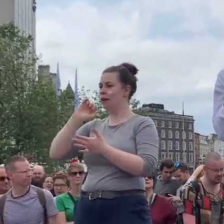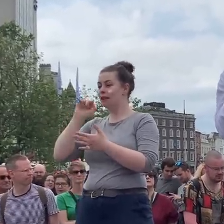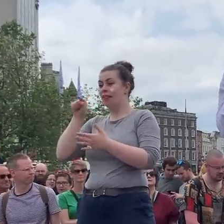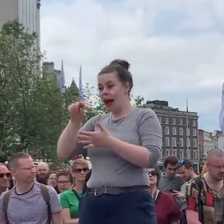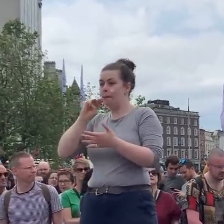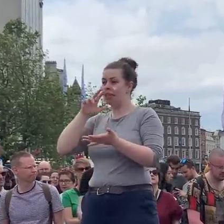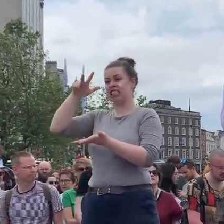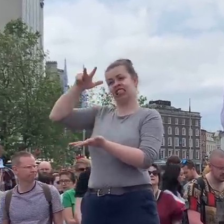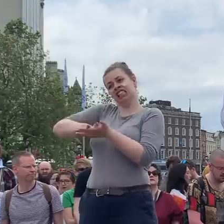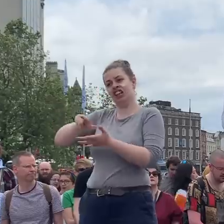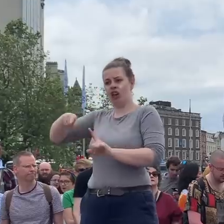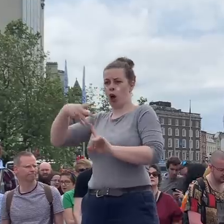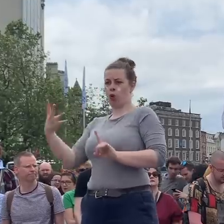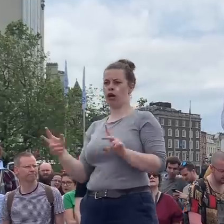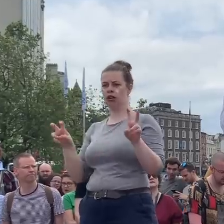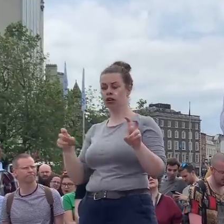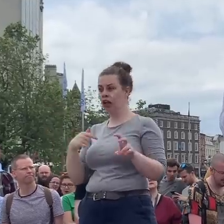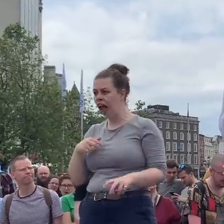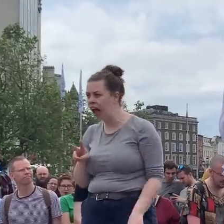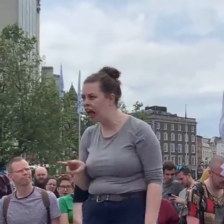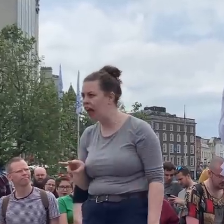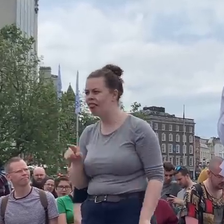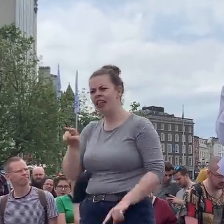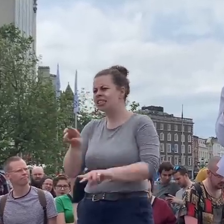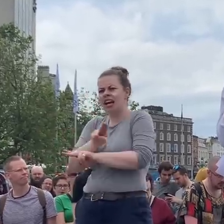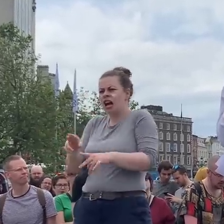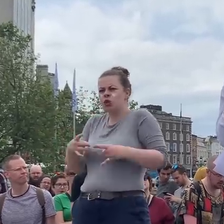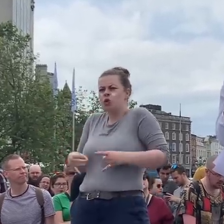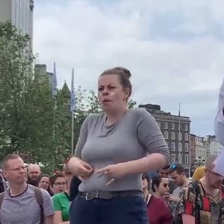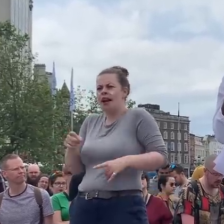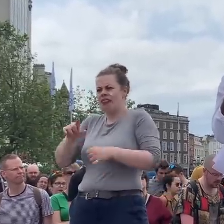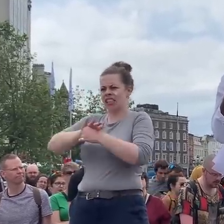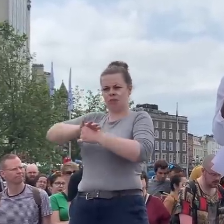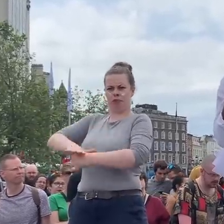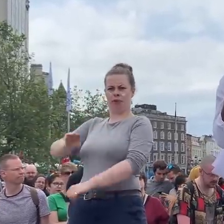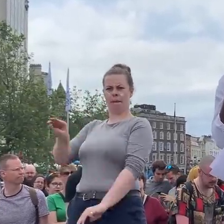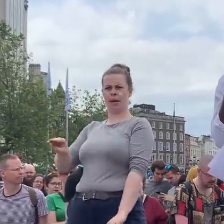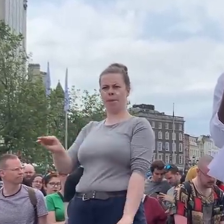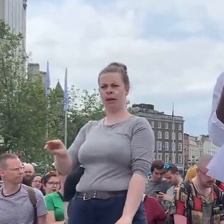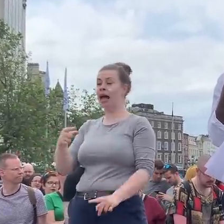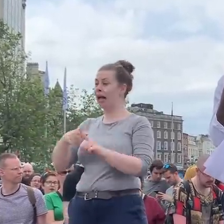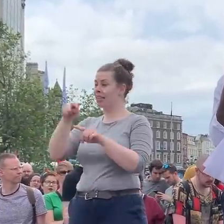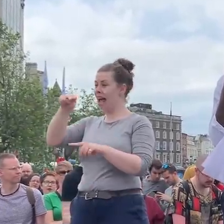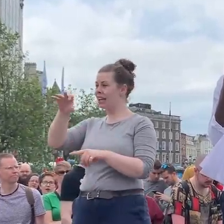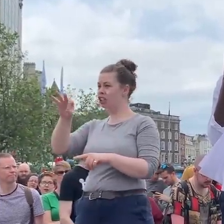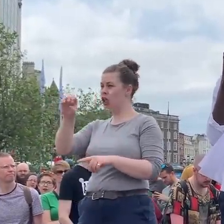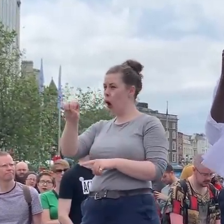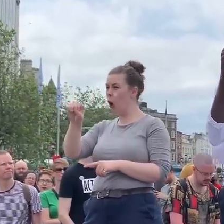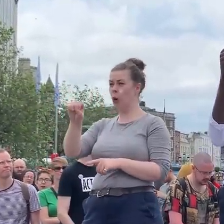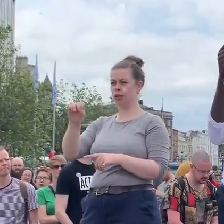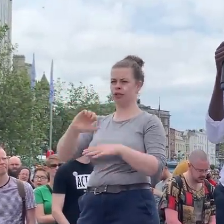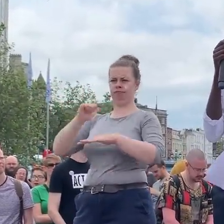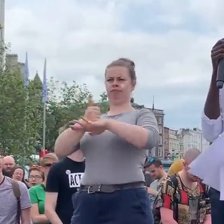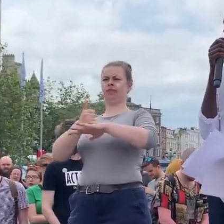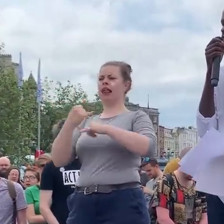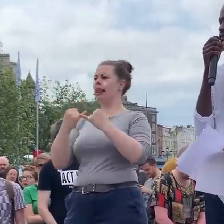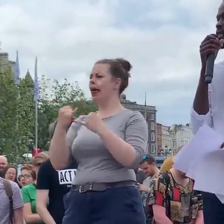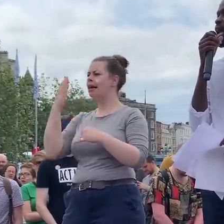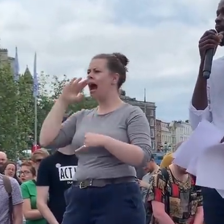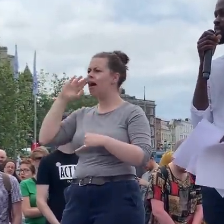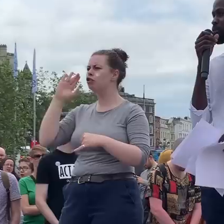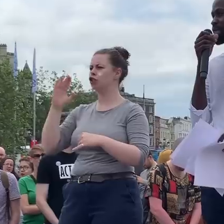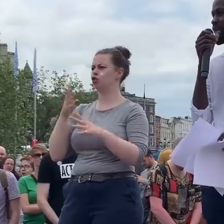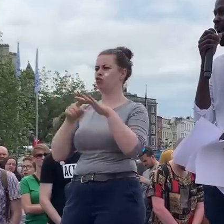person is actually queer. We find that to be inhumane and dehumanizing, and NGOs, established NGOs like the Irish Refugee